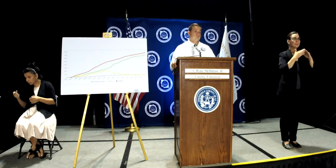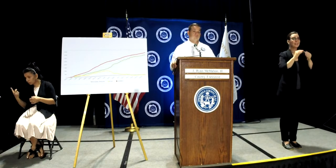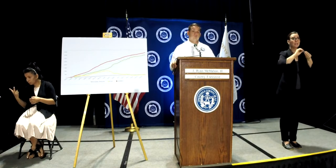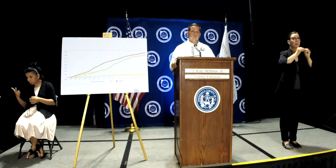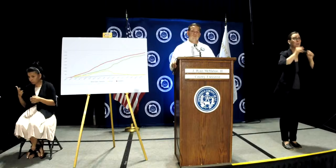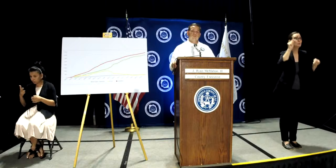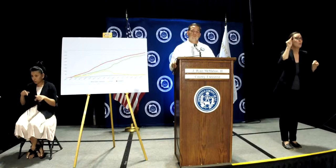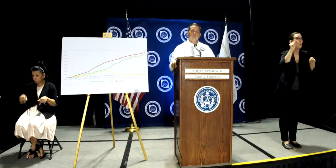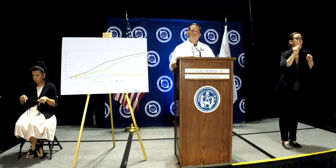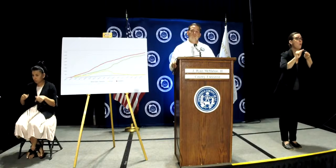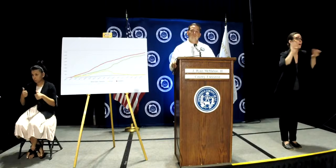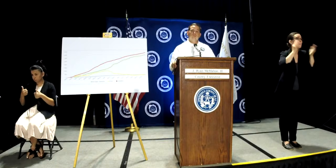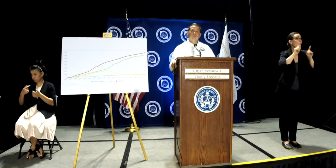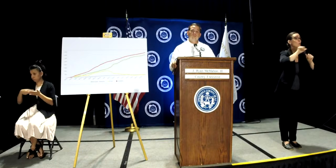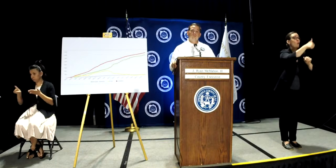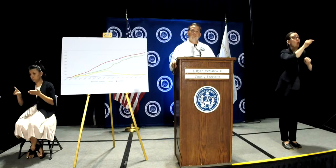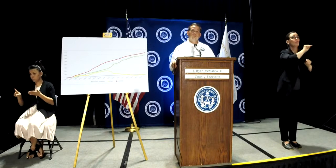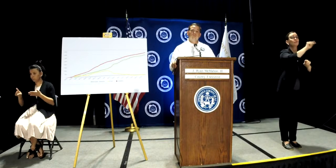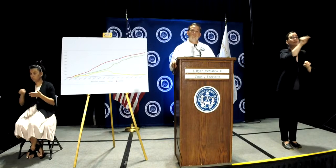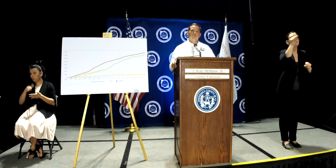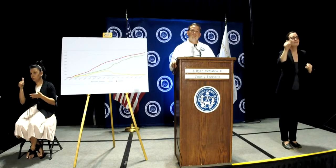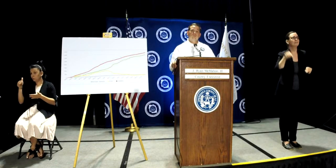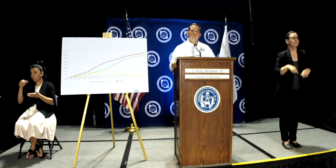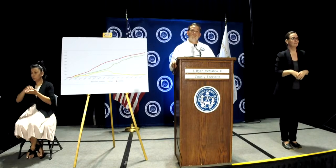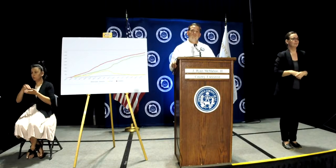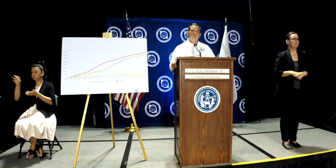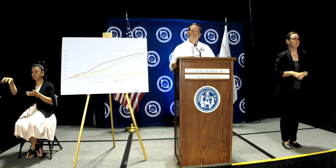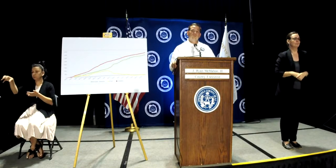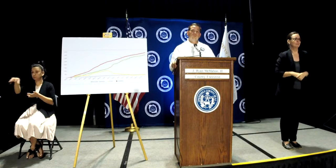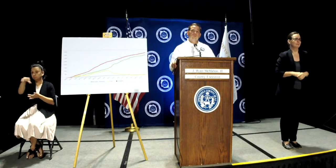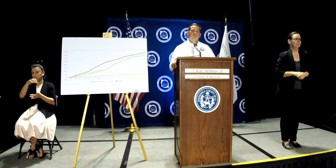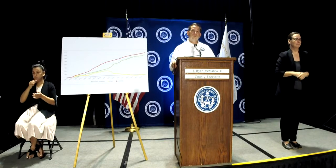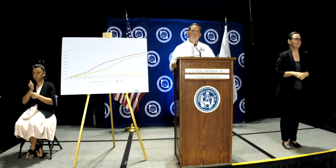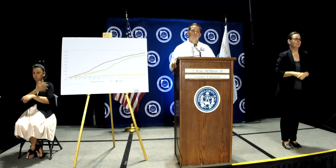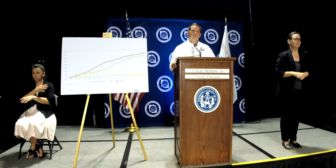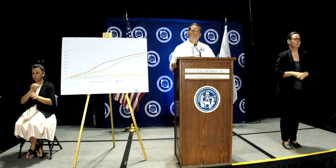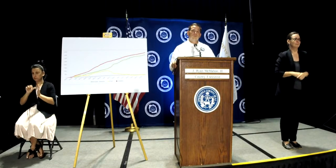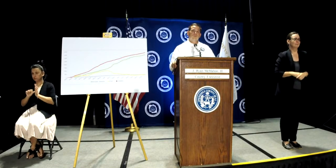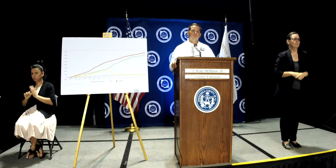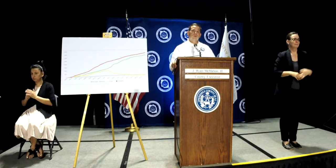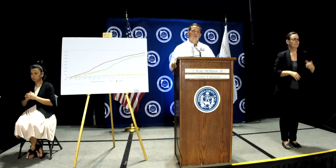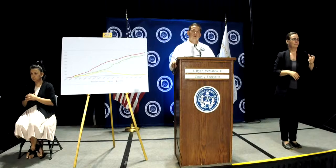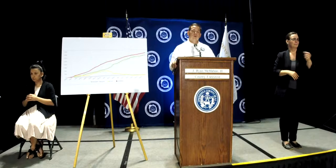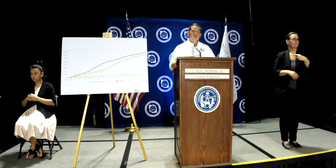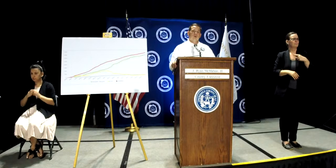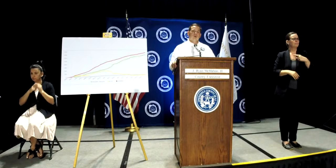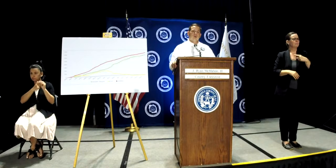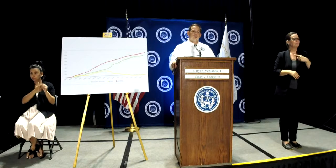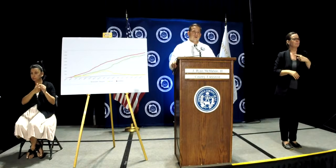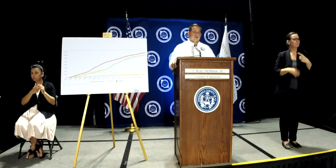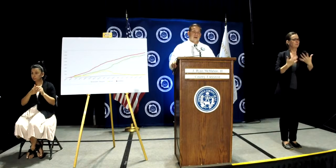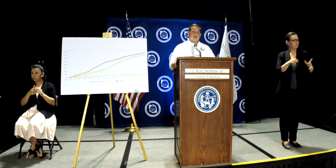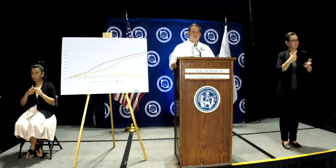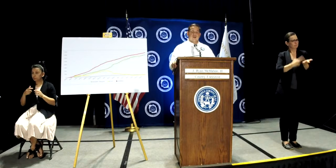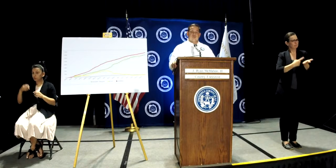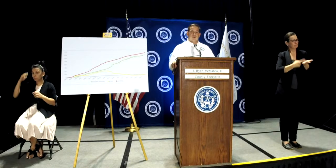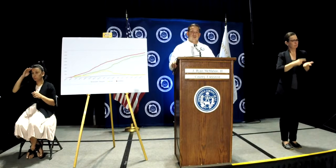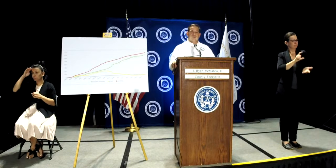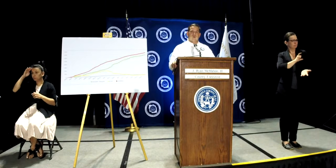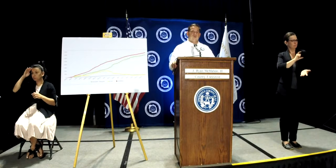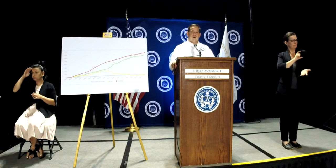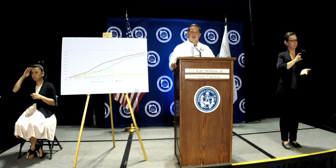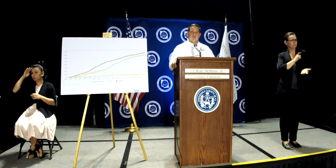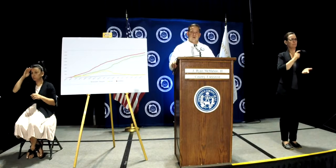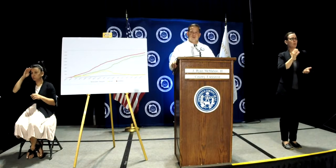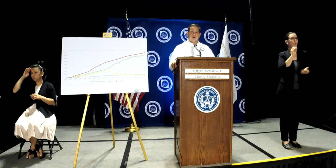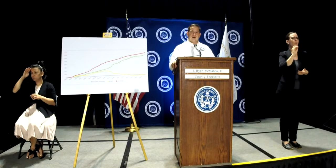you talked to the sheriff's office at all about kind of overtime and stuff like that to help with? Yeah, our sheriff's budget is